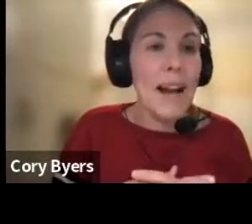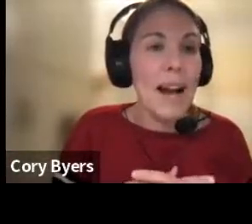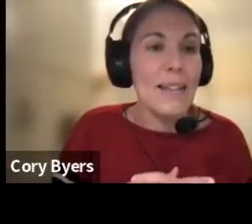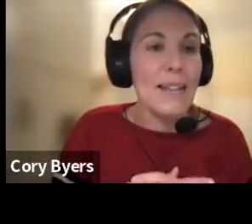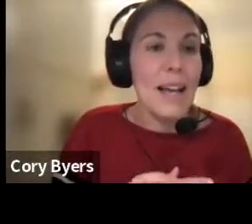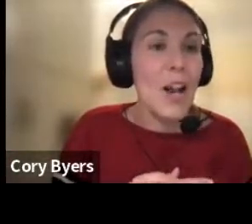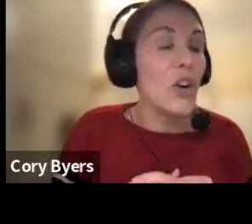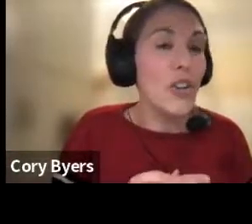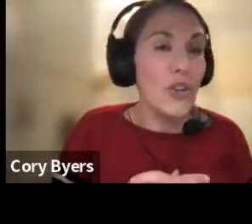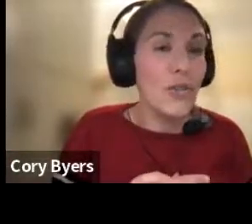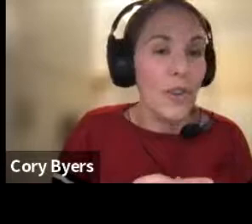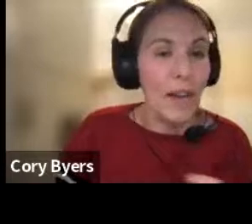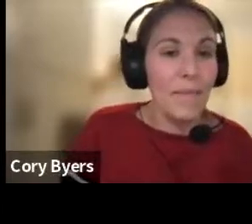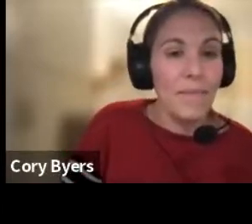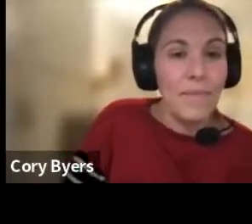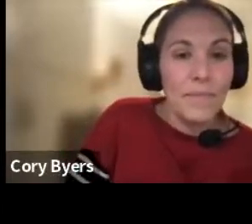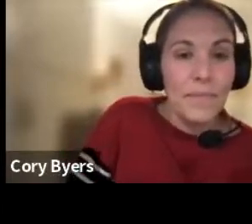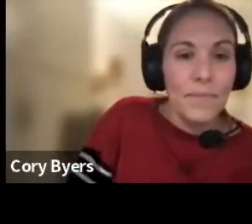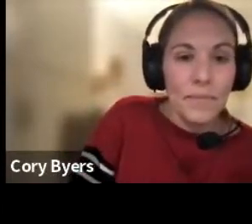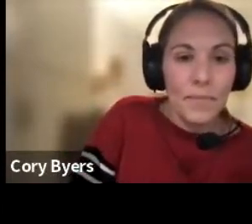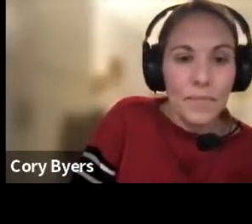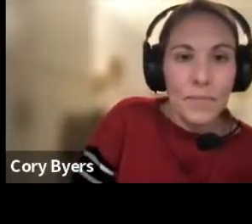pick signs that are new for them.